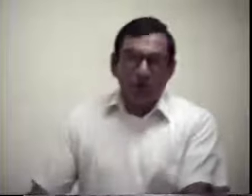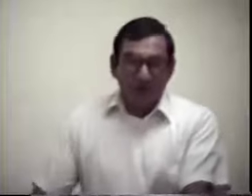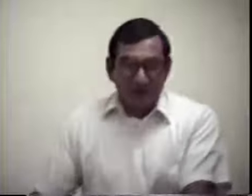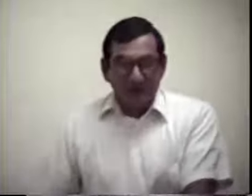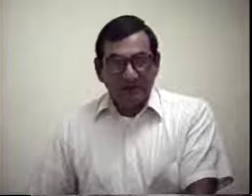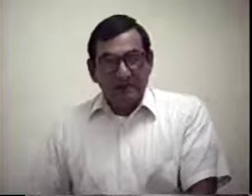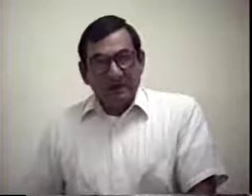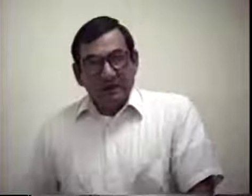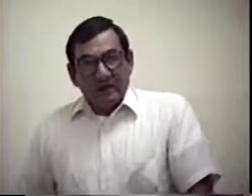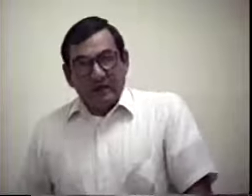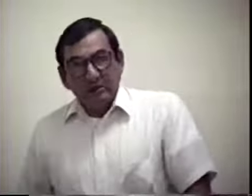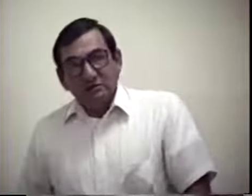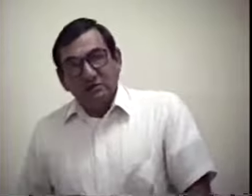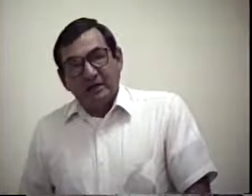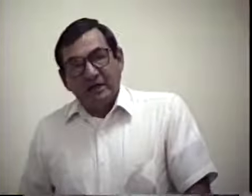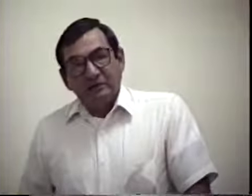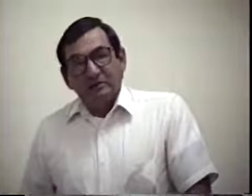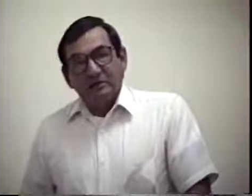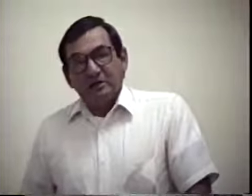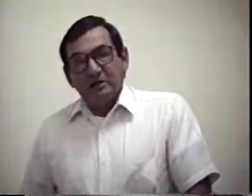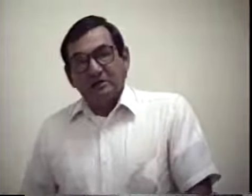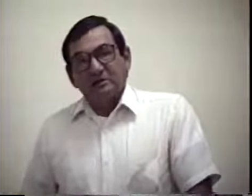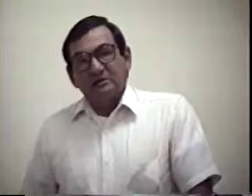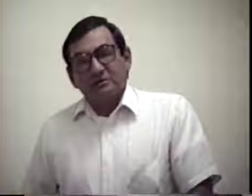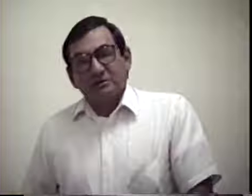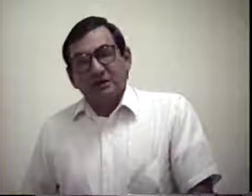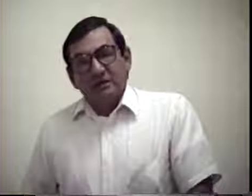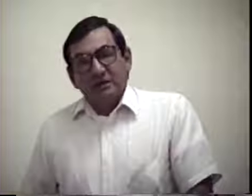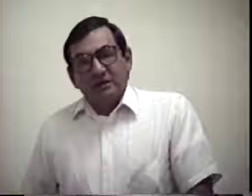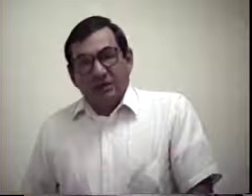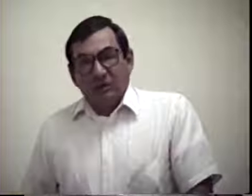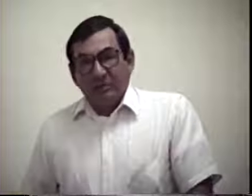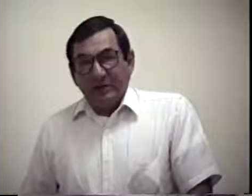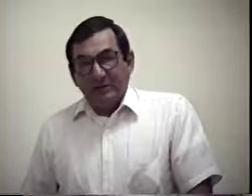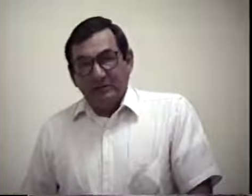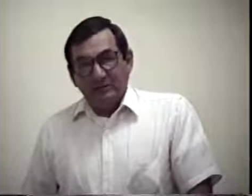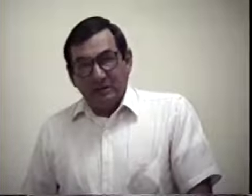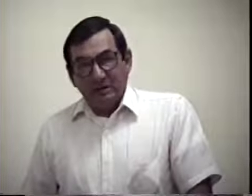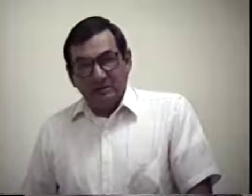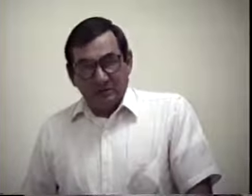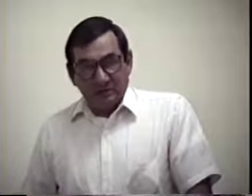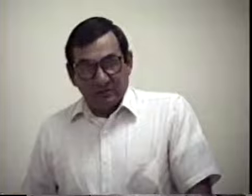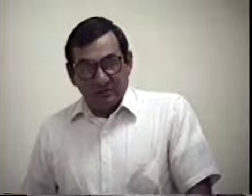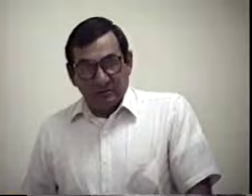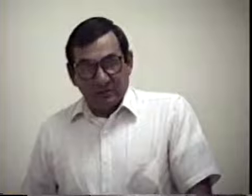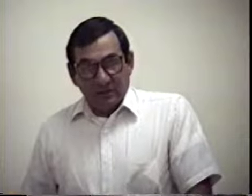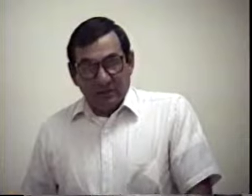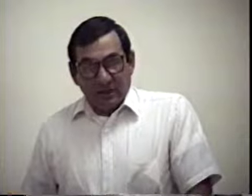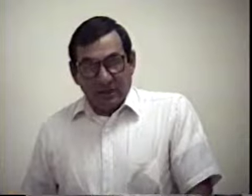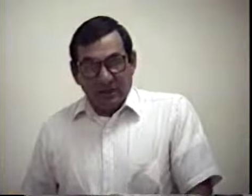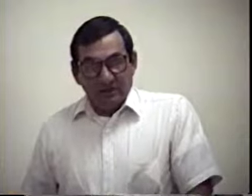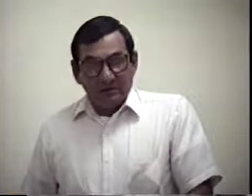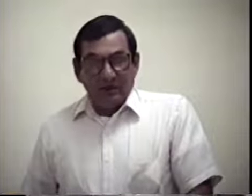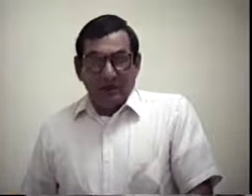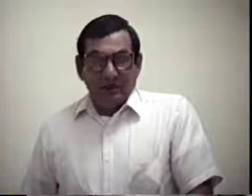this. And also I have 2 little girls that I want to pass this on to. I'd like to see a lot of